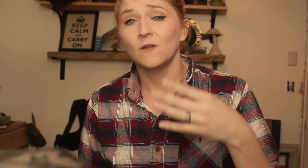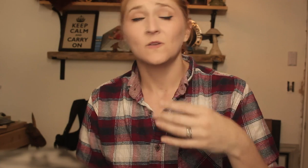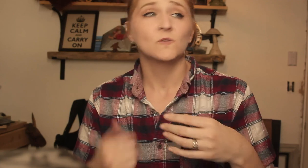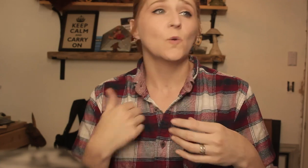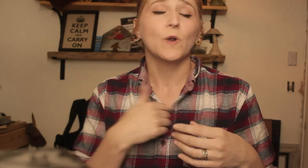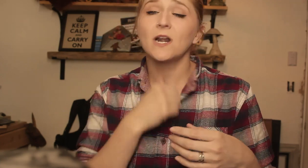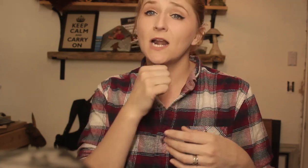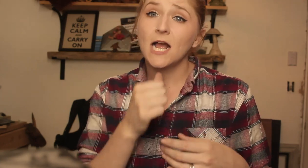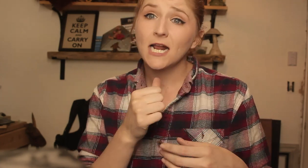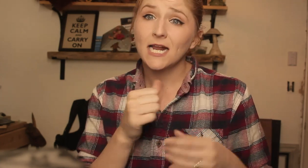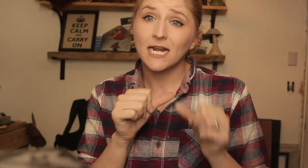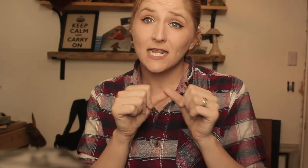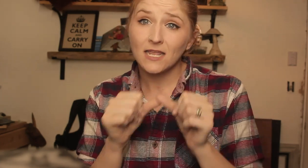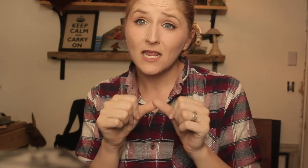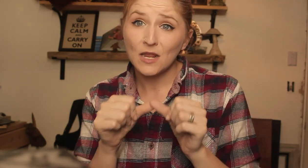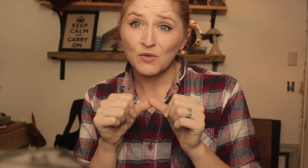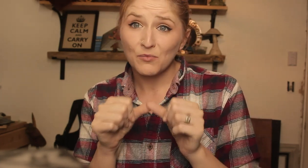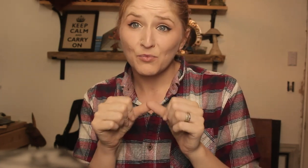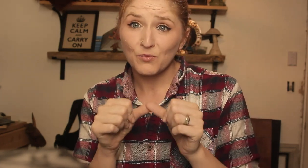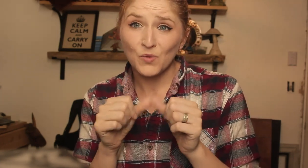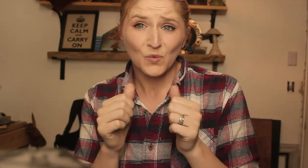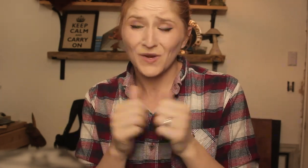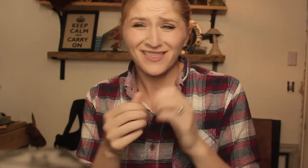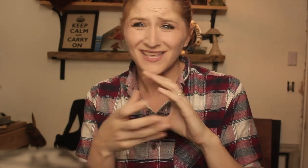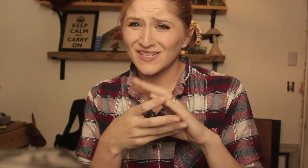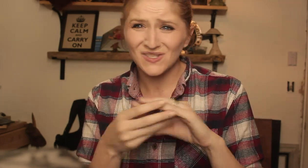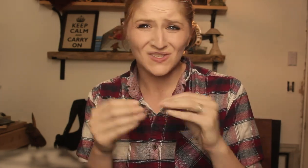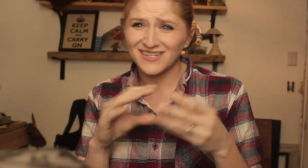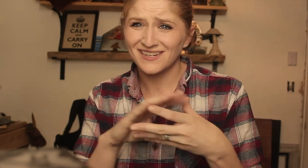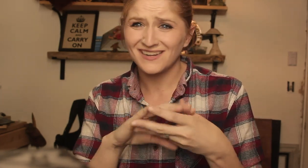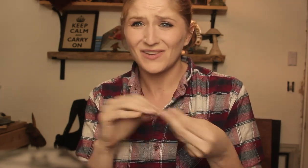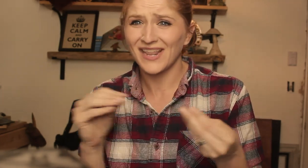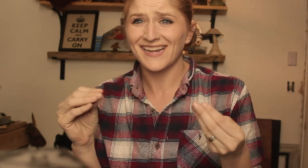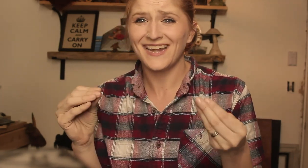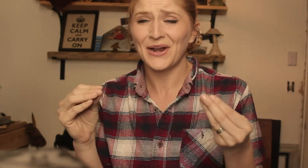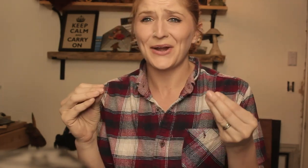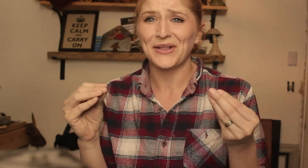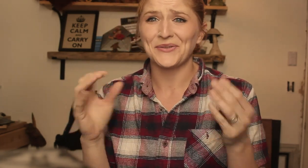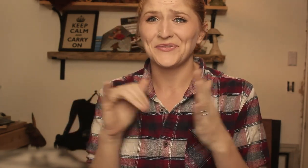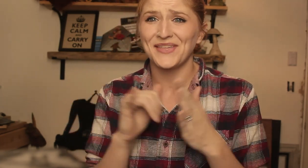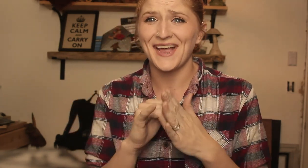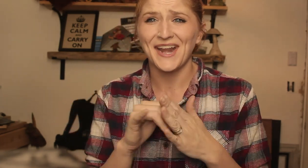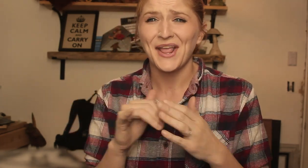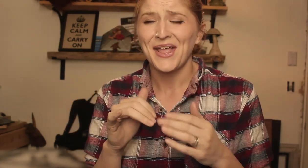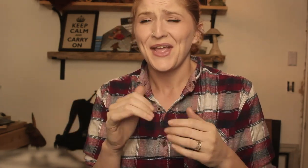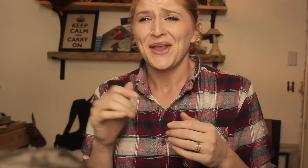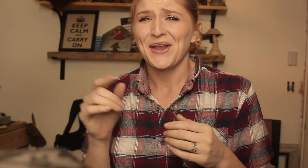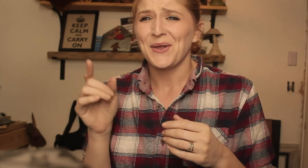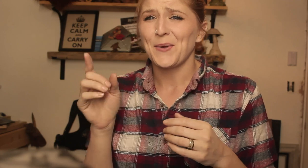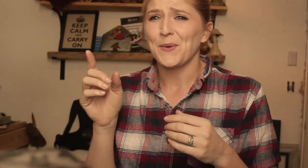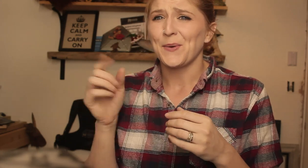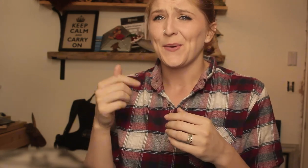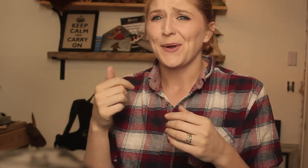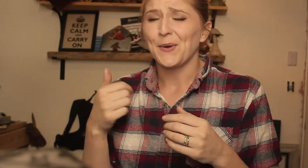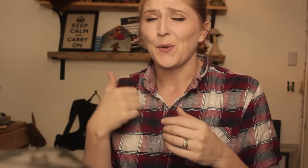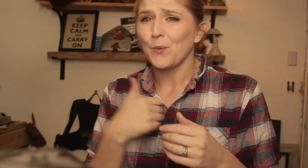So we're not gonna keep with this like narrative that, we